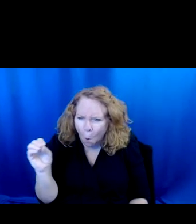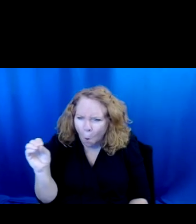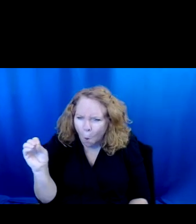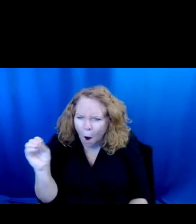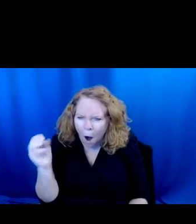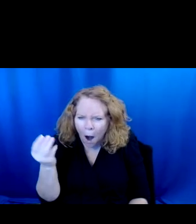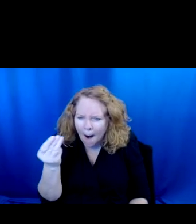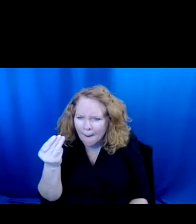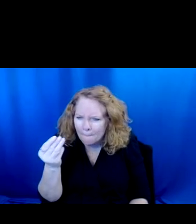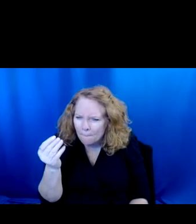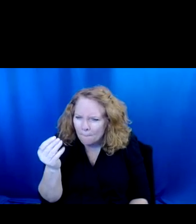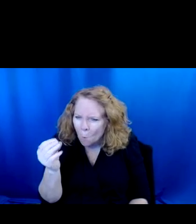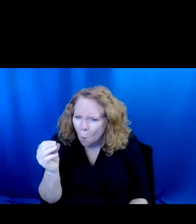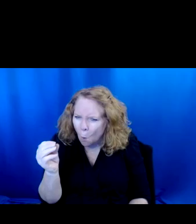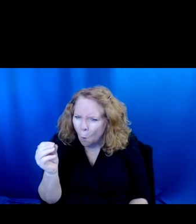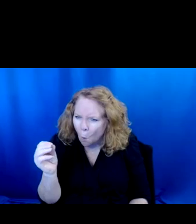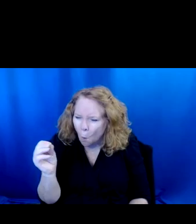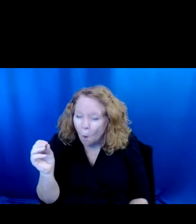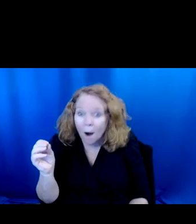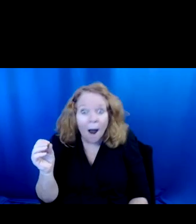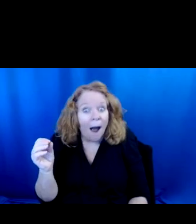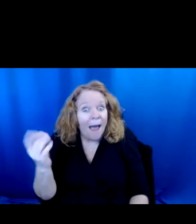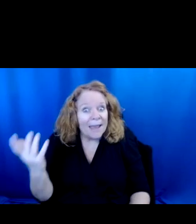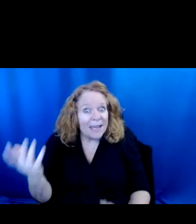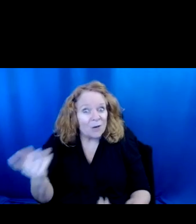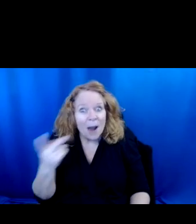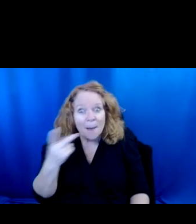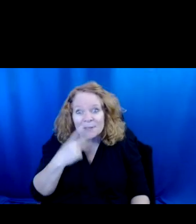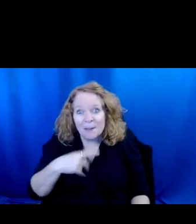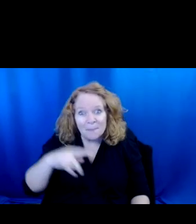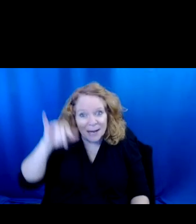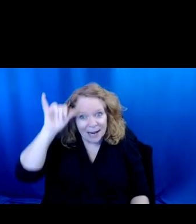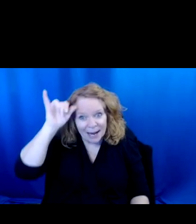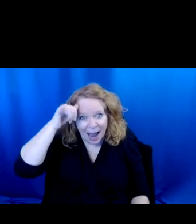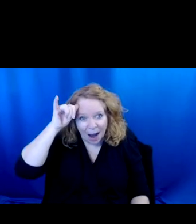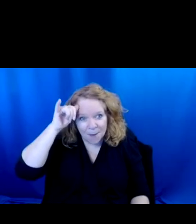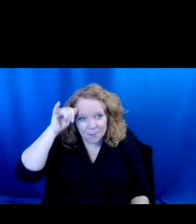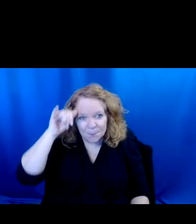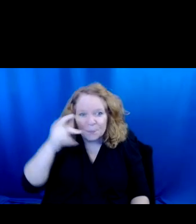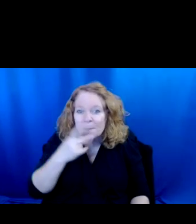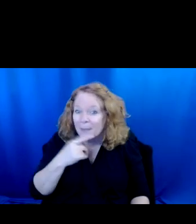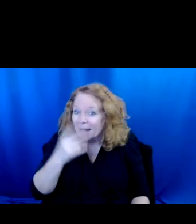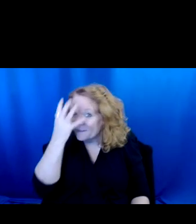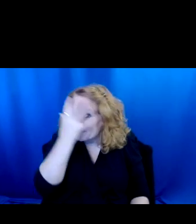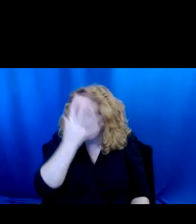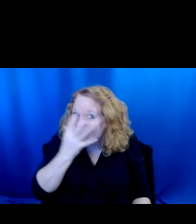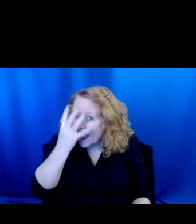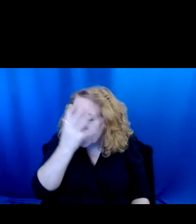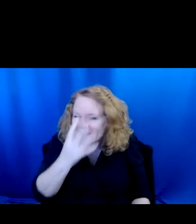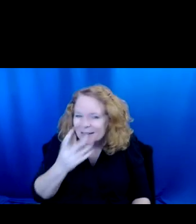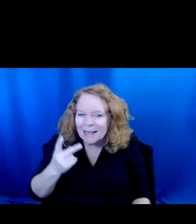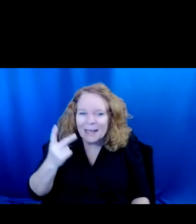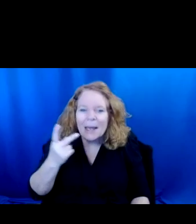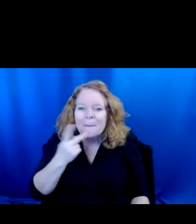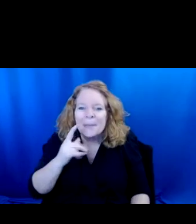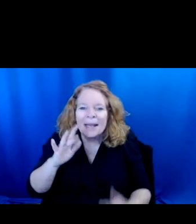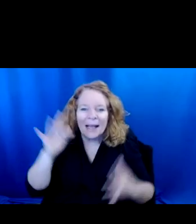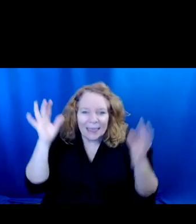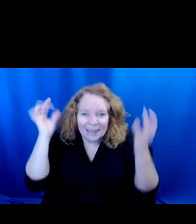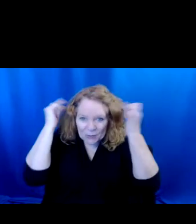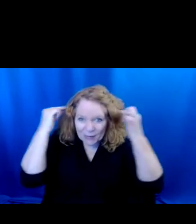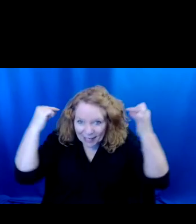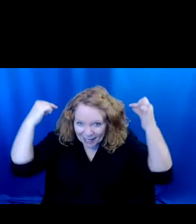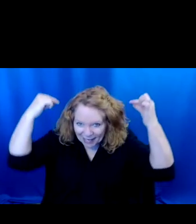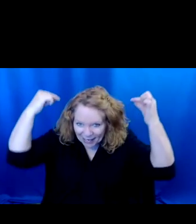moo. And here comes Penelope, pink cow, with her pink face, her pink glittery ears, pink